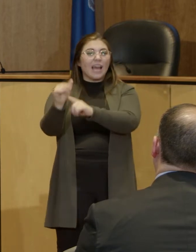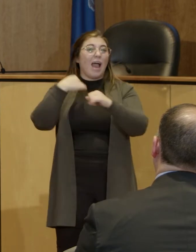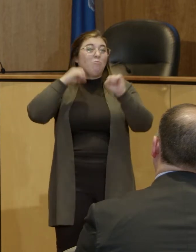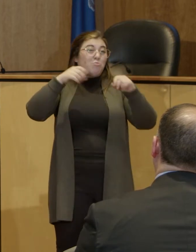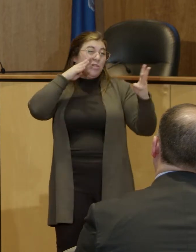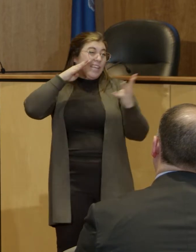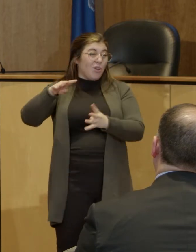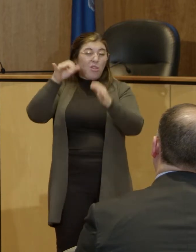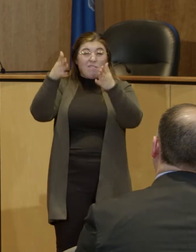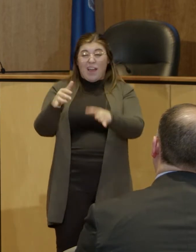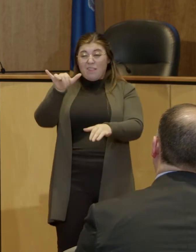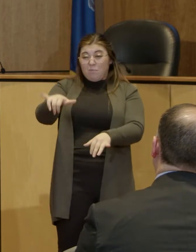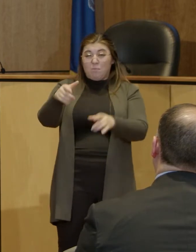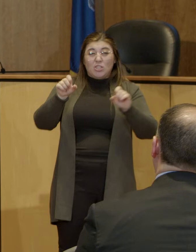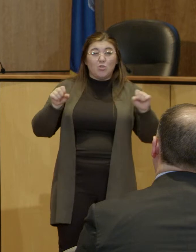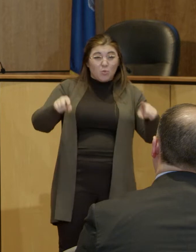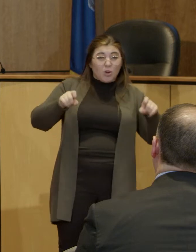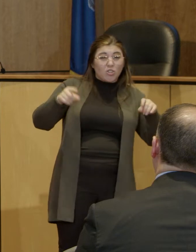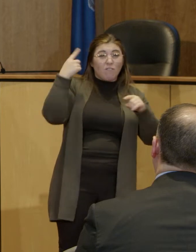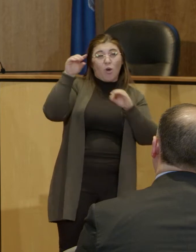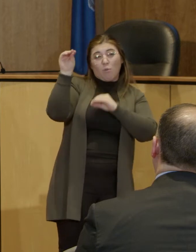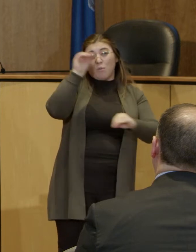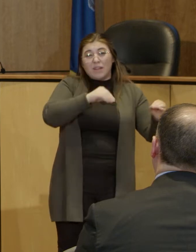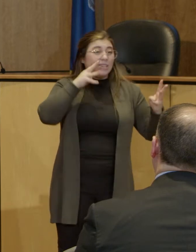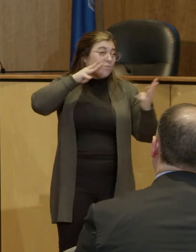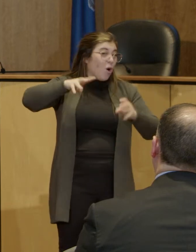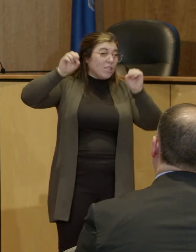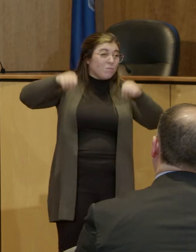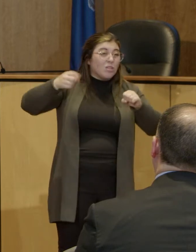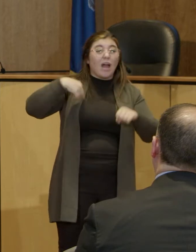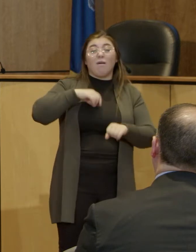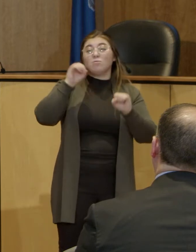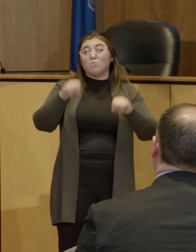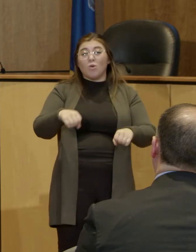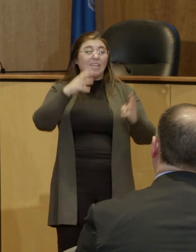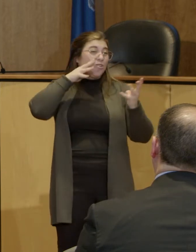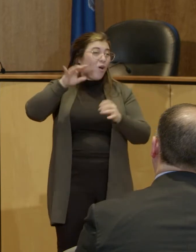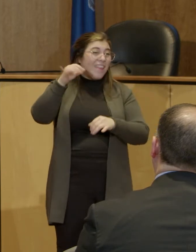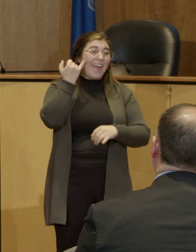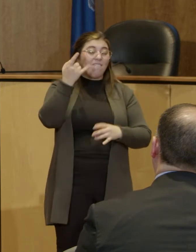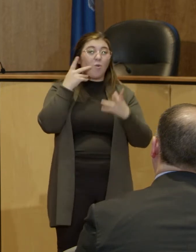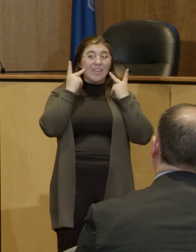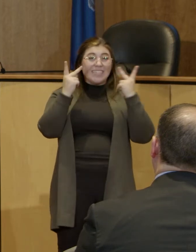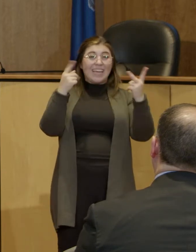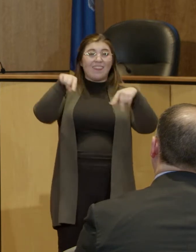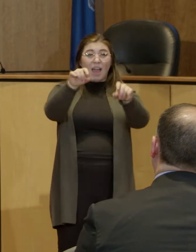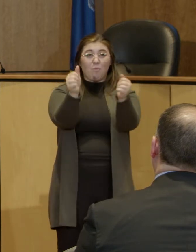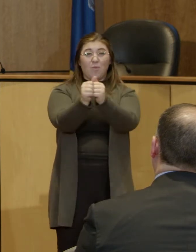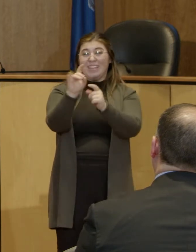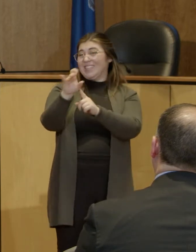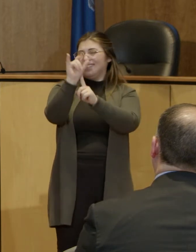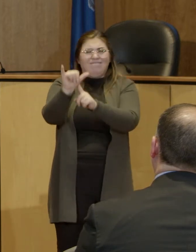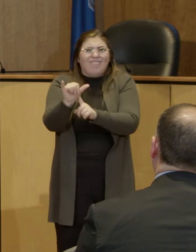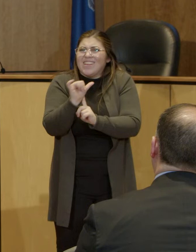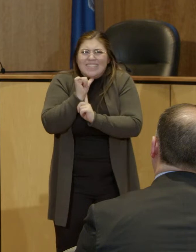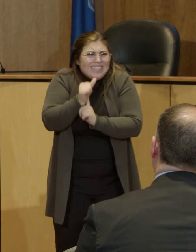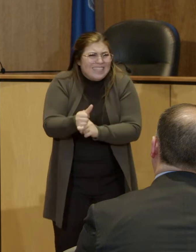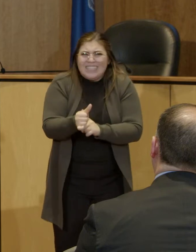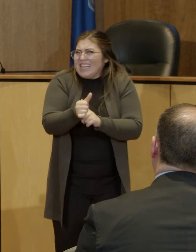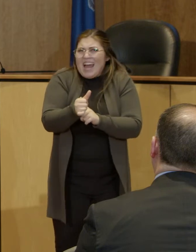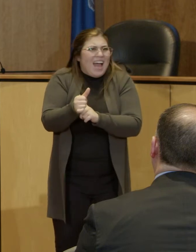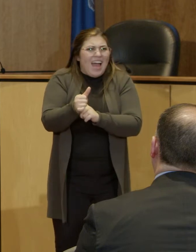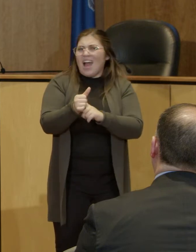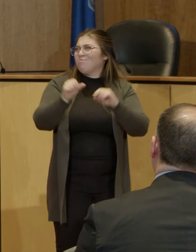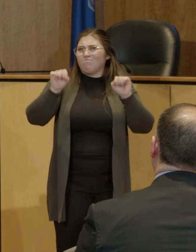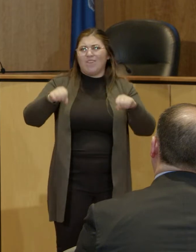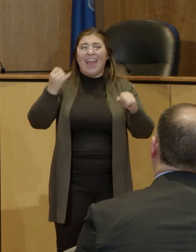ignore the fact that a person uses a wheelchair for mobility if I'm going to see them with dignity. And that is not the case. If you